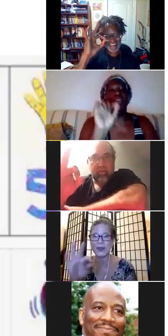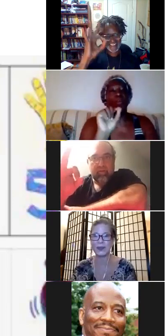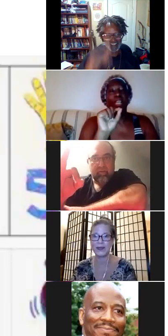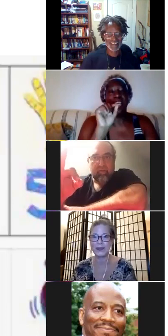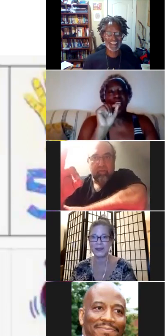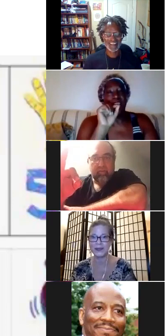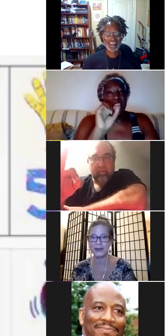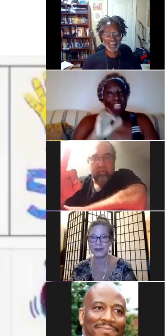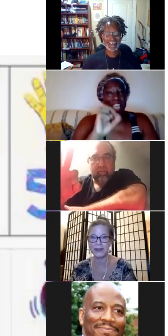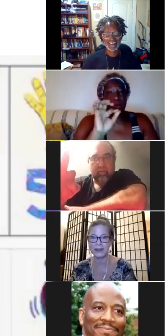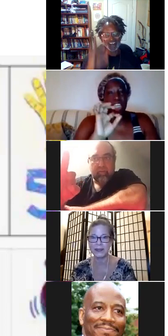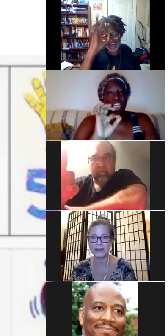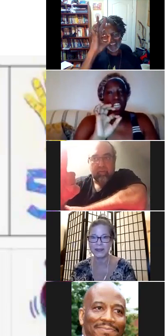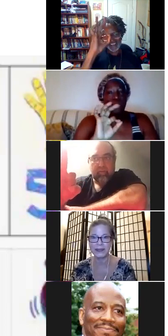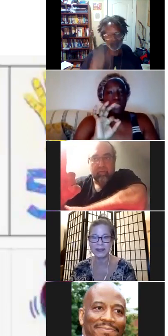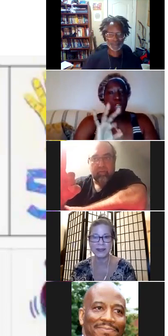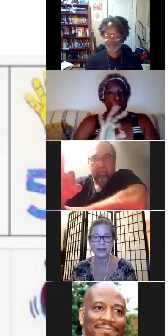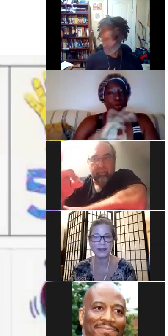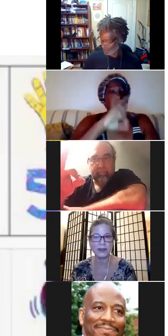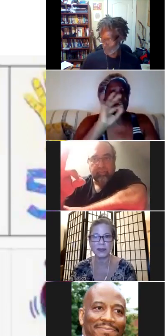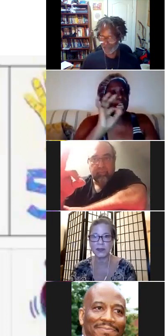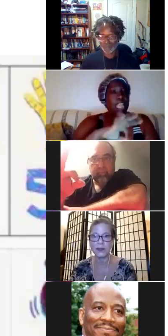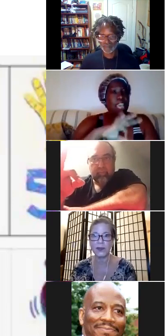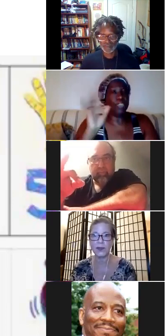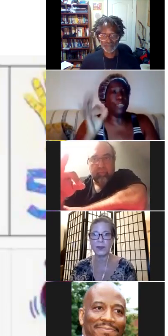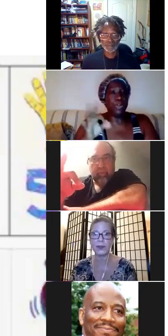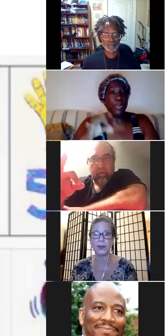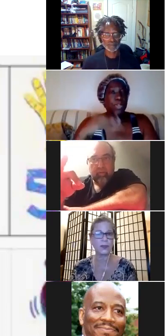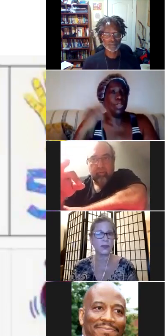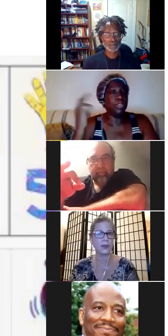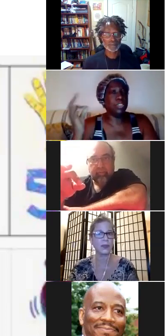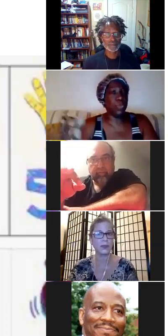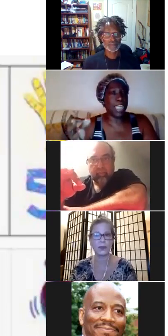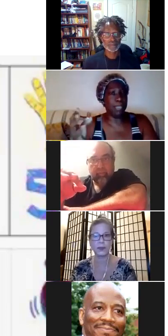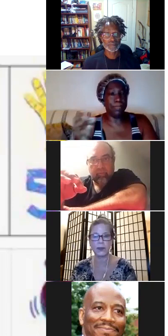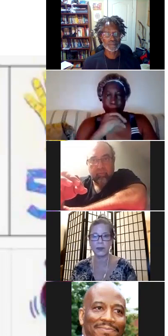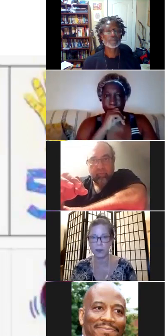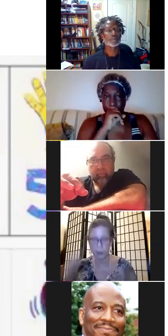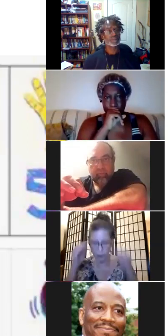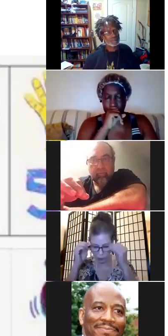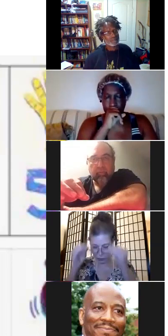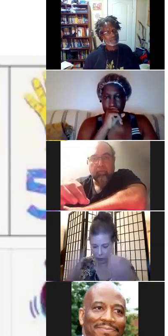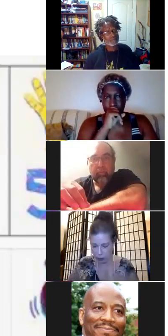Yeah. So Okay. Thank you. now we're going to go through 11 through 20.